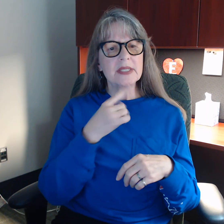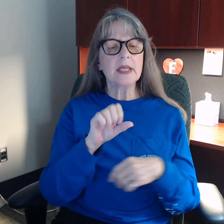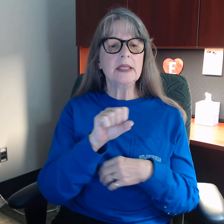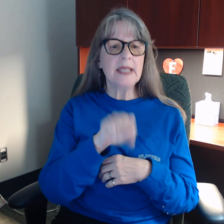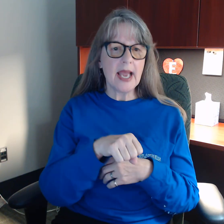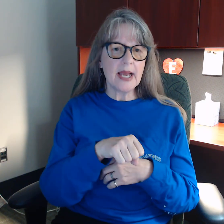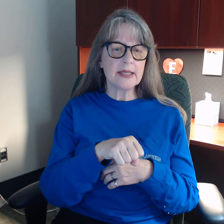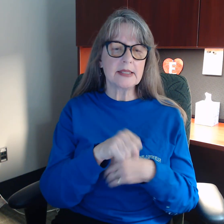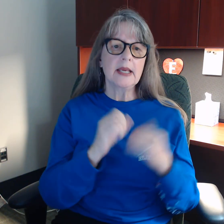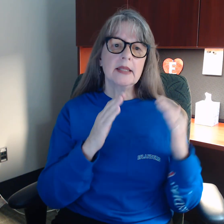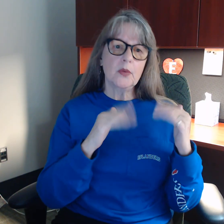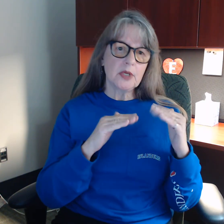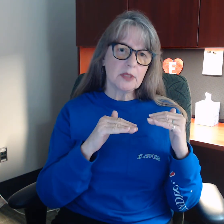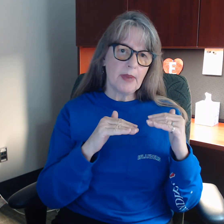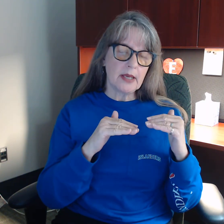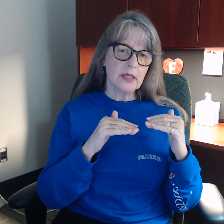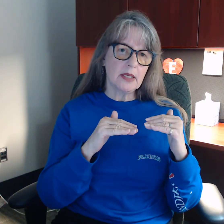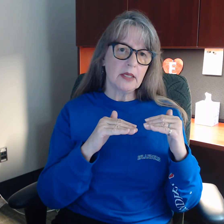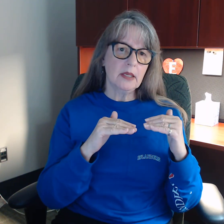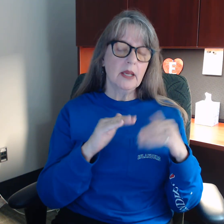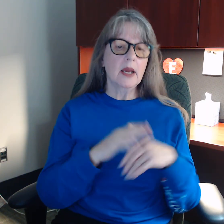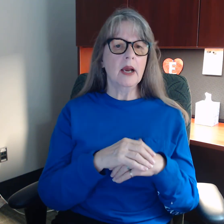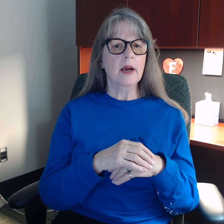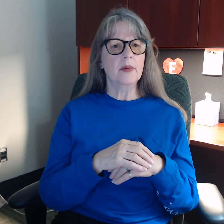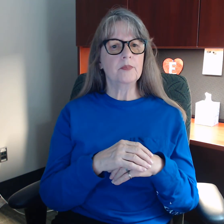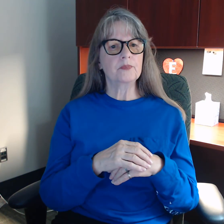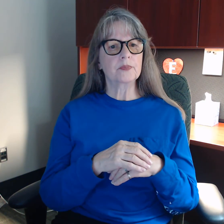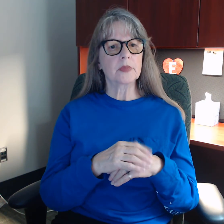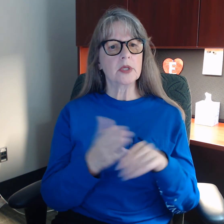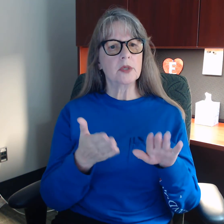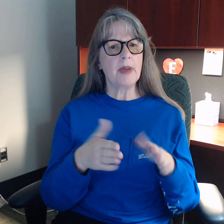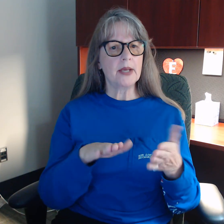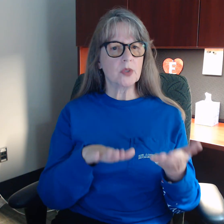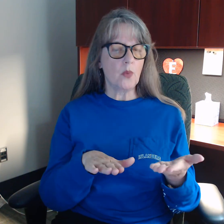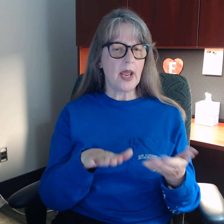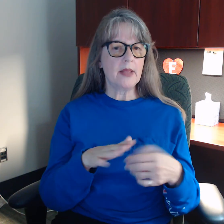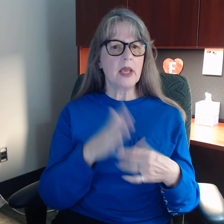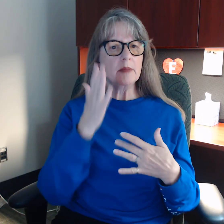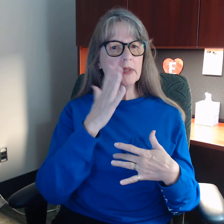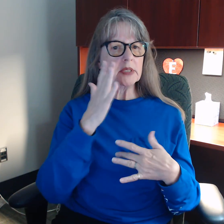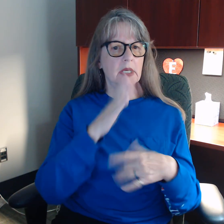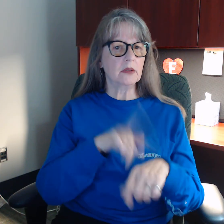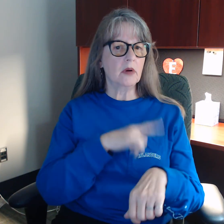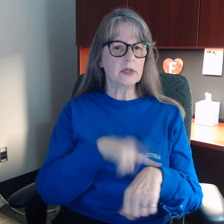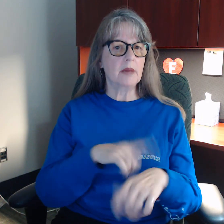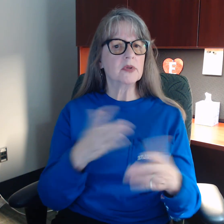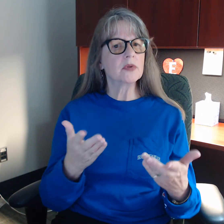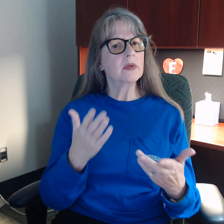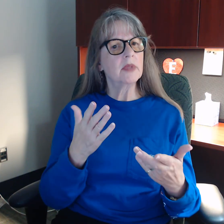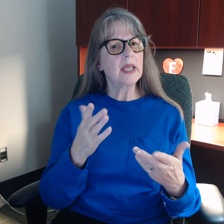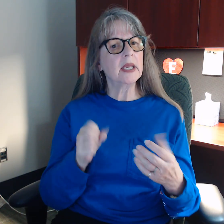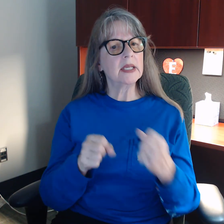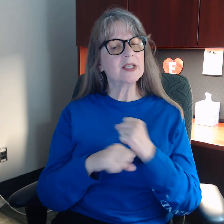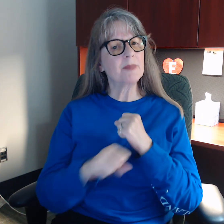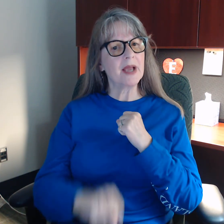said yes, they were expected to pass away, they had been sick a long time, so that they can expand on